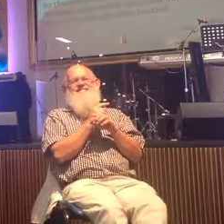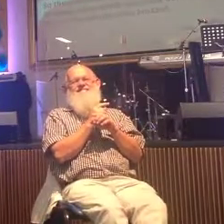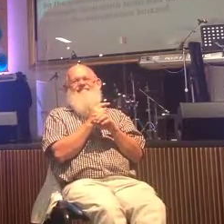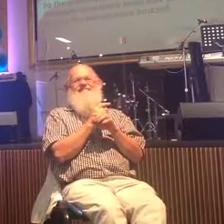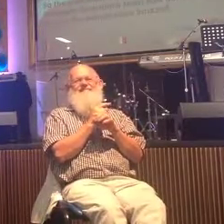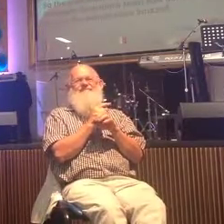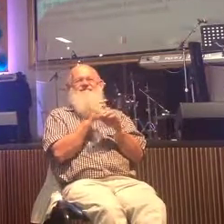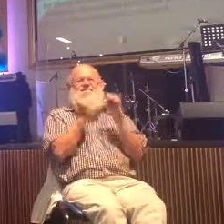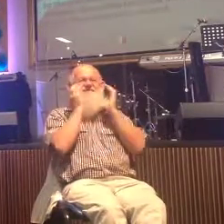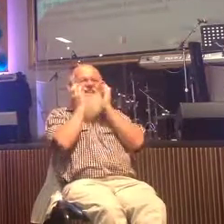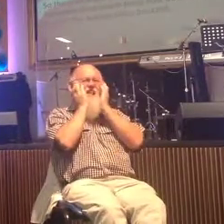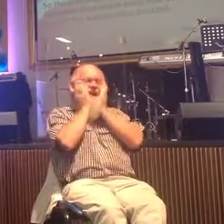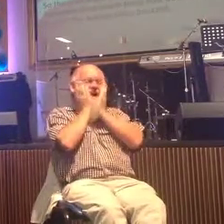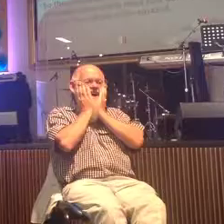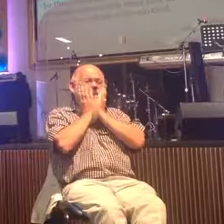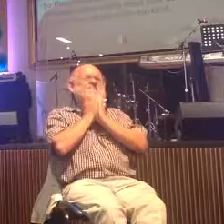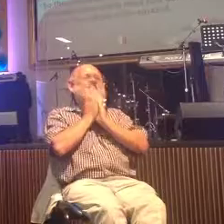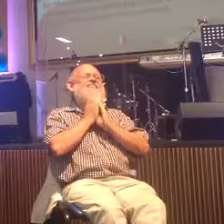checkmate.